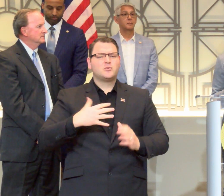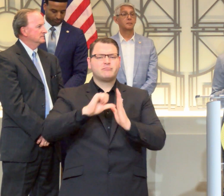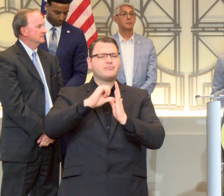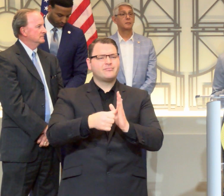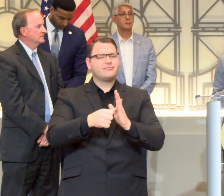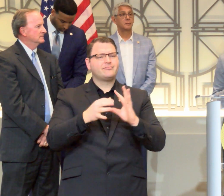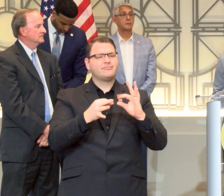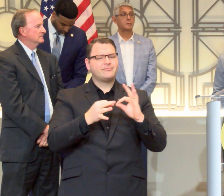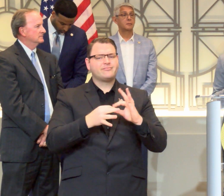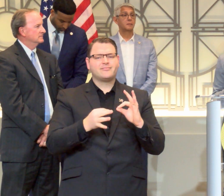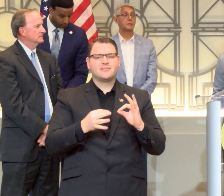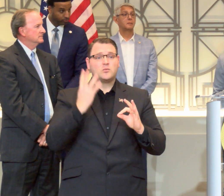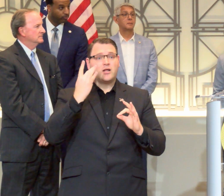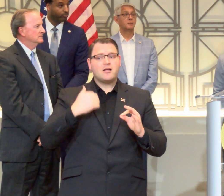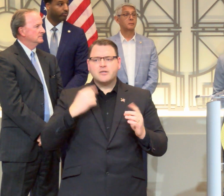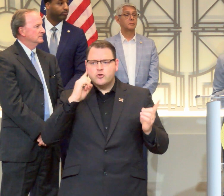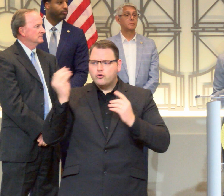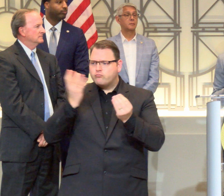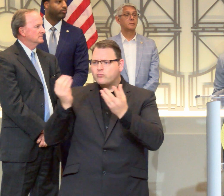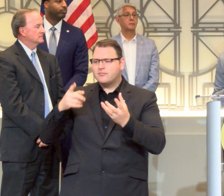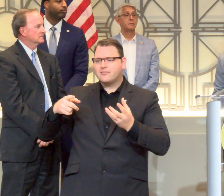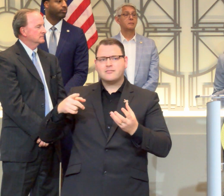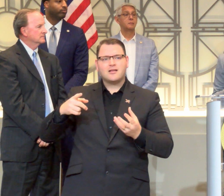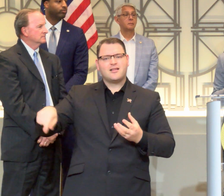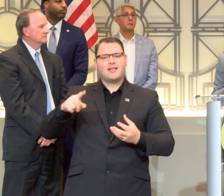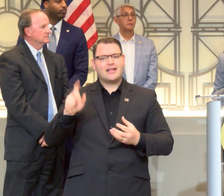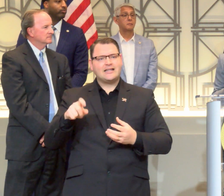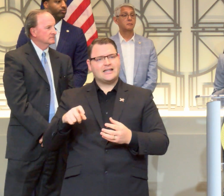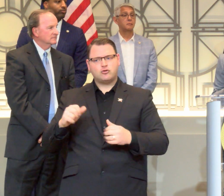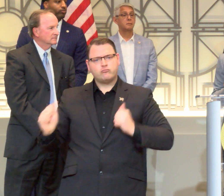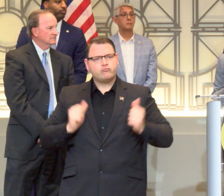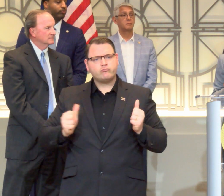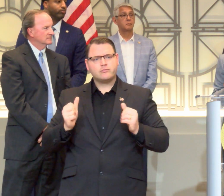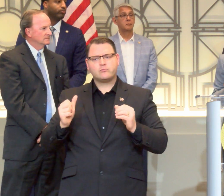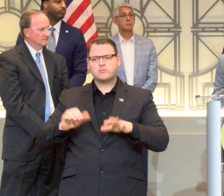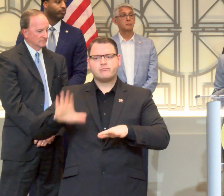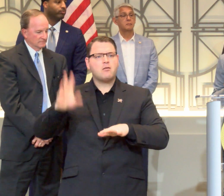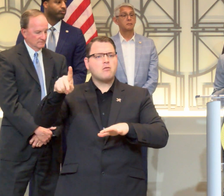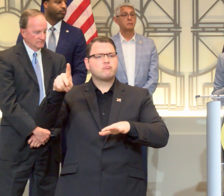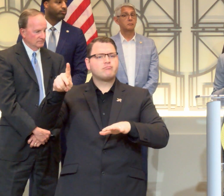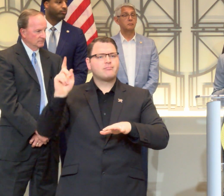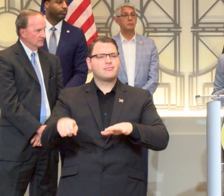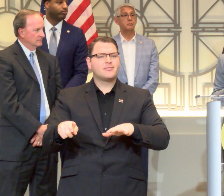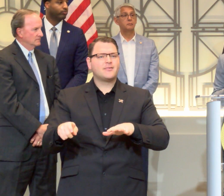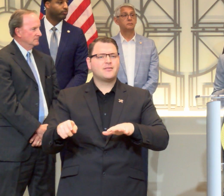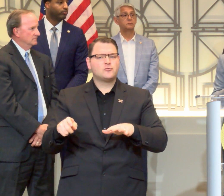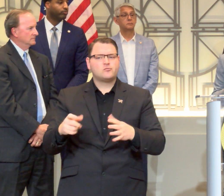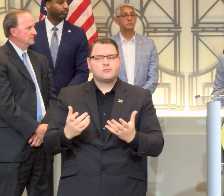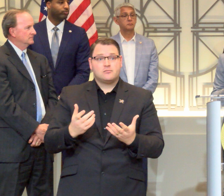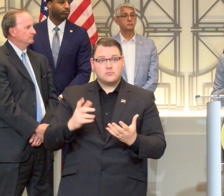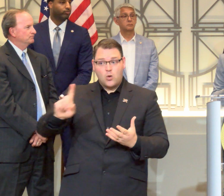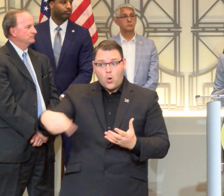lot about how millennials need to step up, and I agree. I think everybody needs to step up. It's not just millennials,